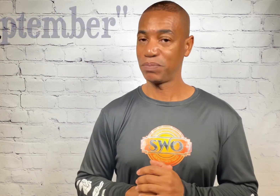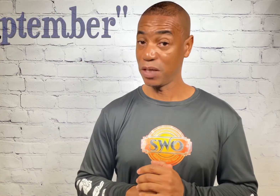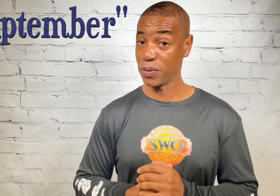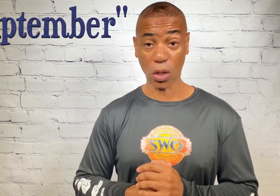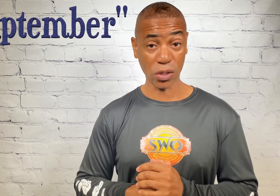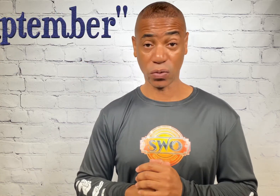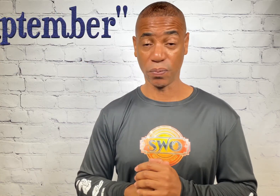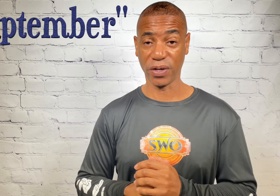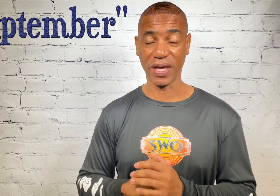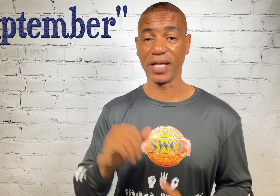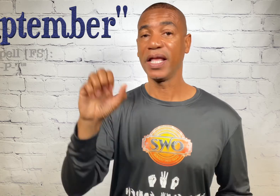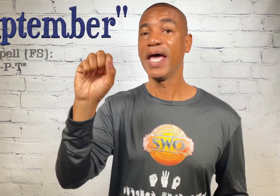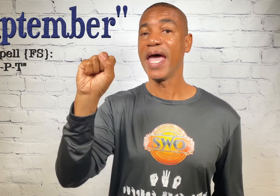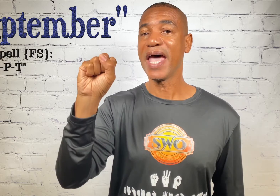September is also abbreviated.